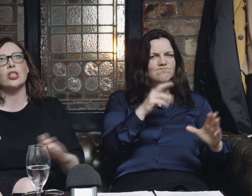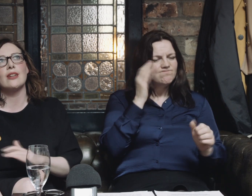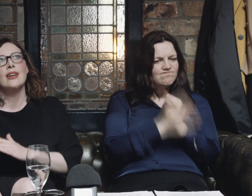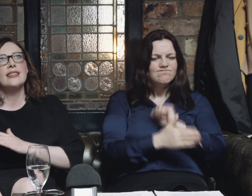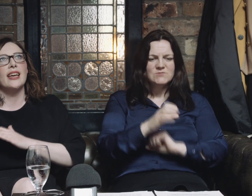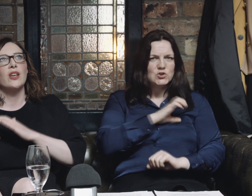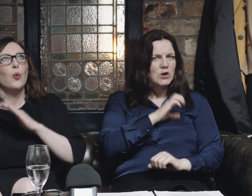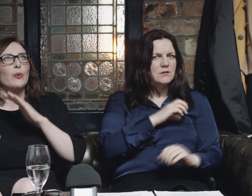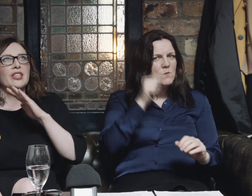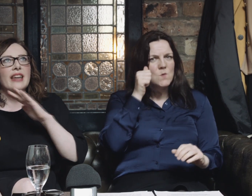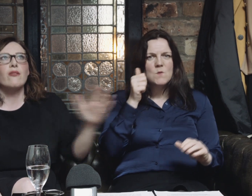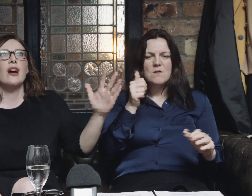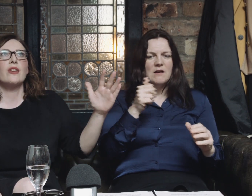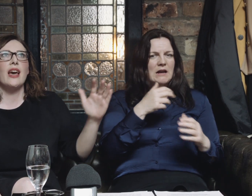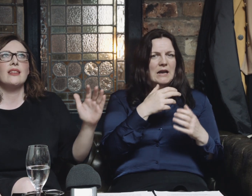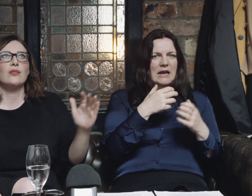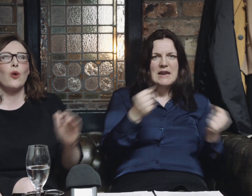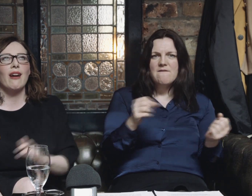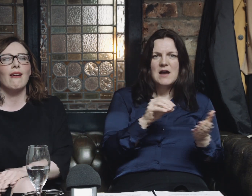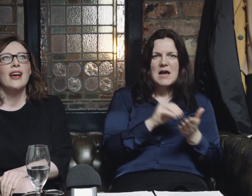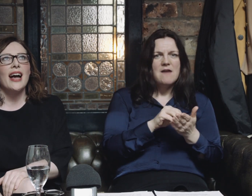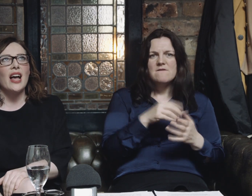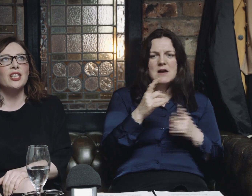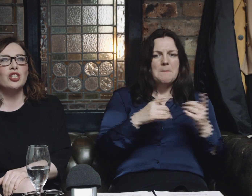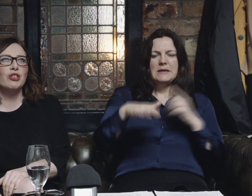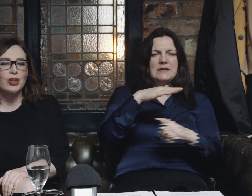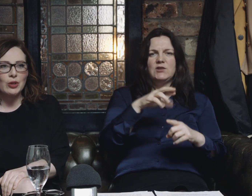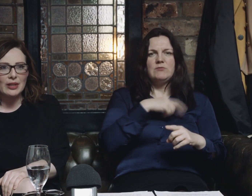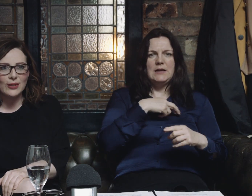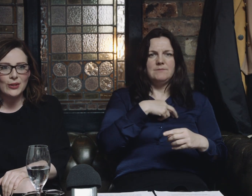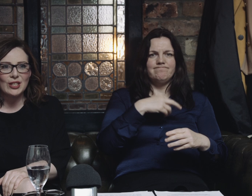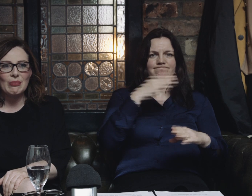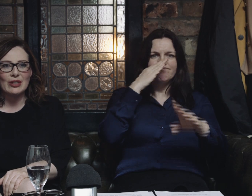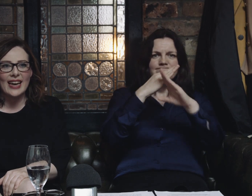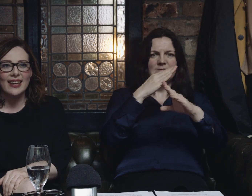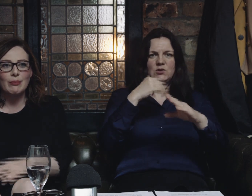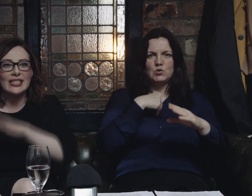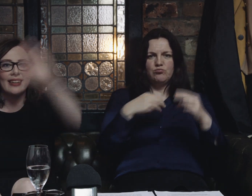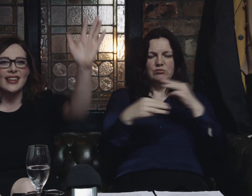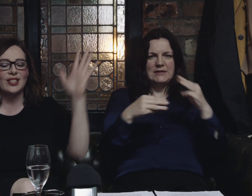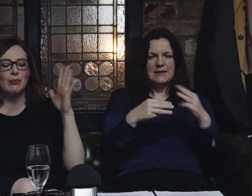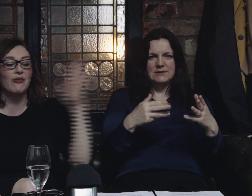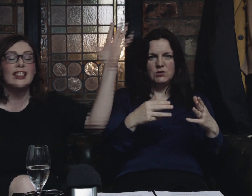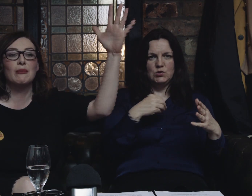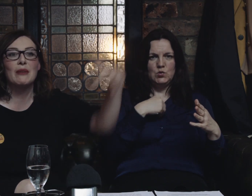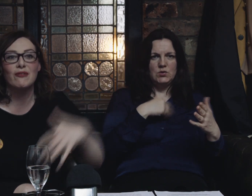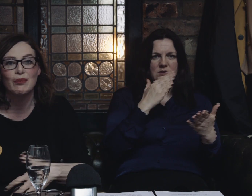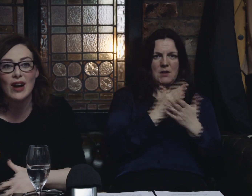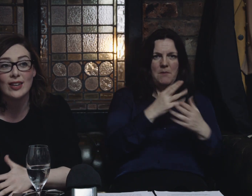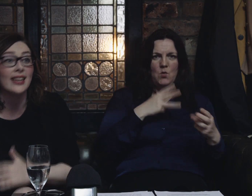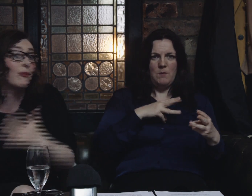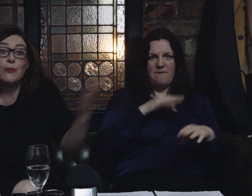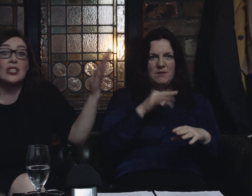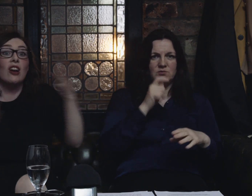absolutely certain, saying we would never have a case where an injunction would be sought to to prevent a woman